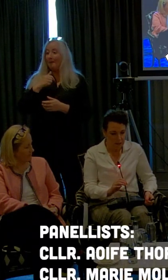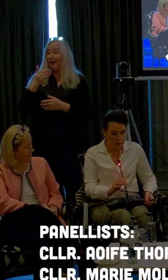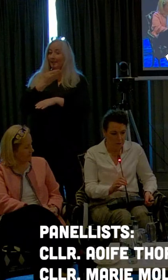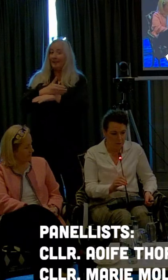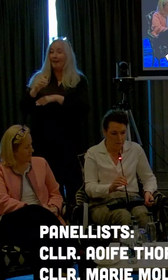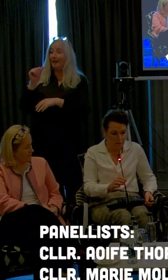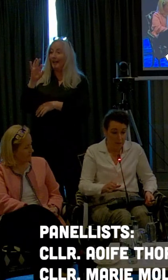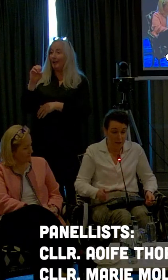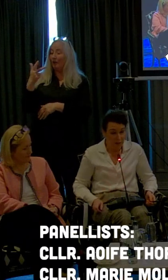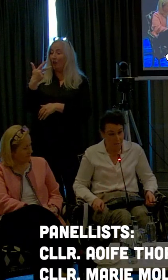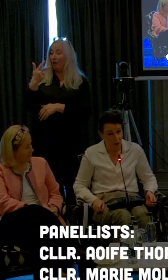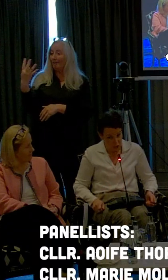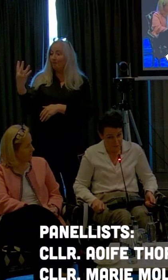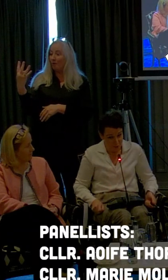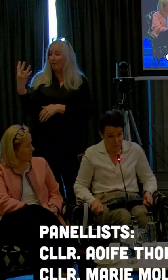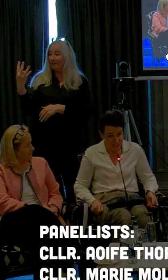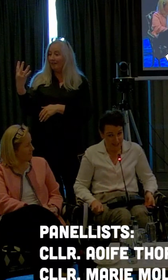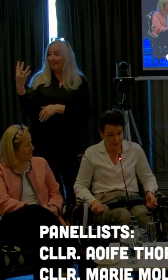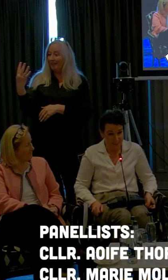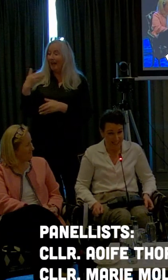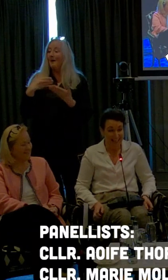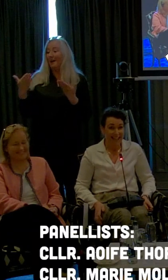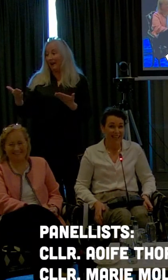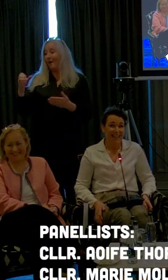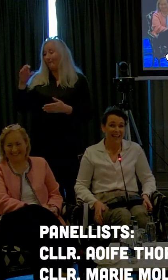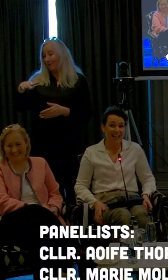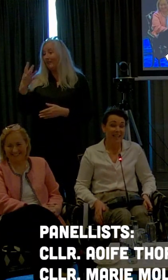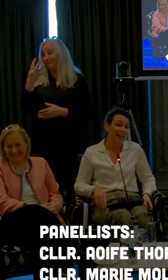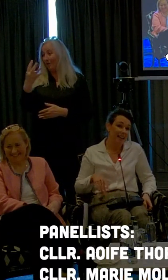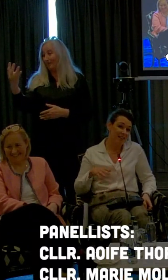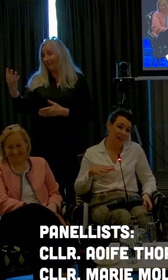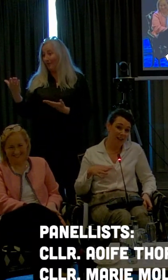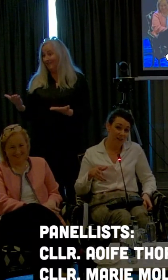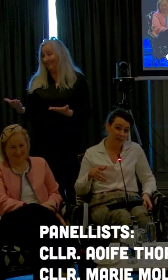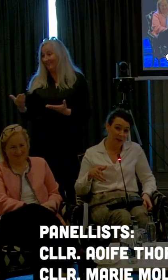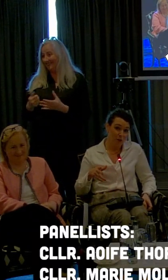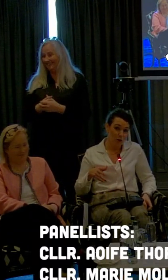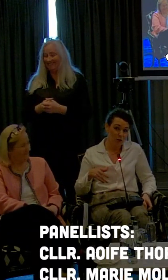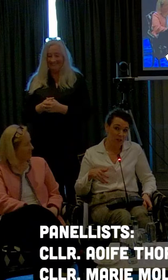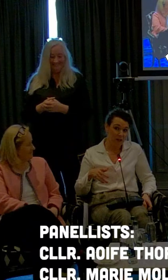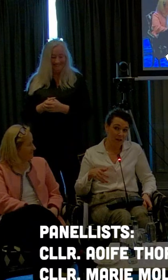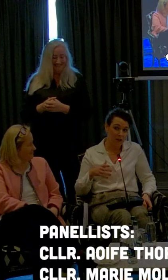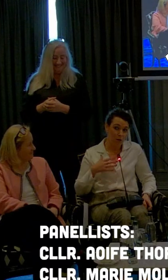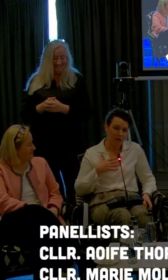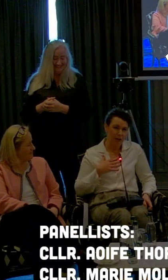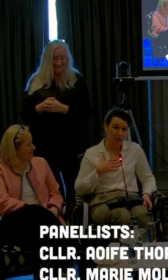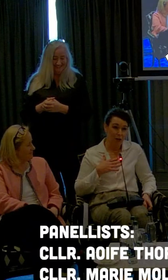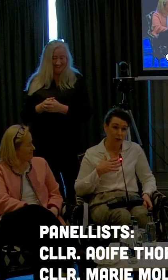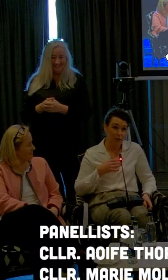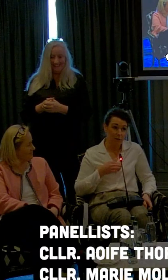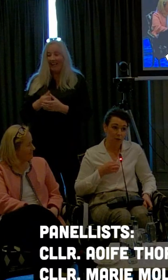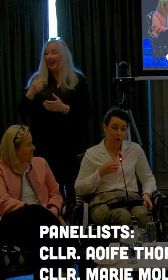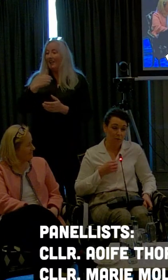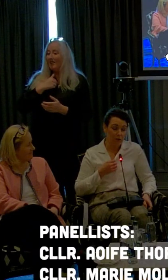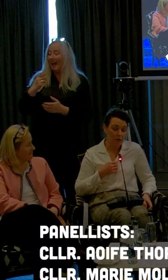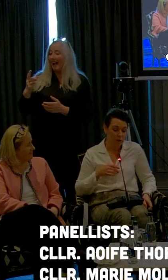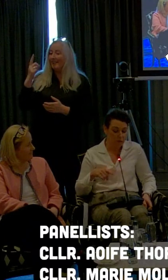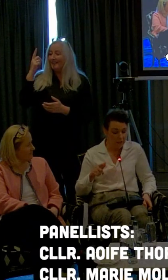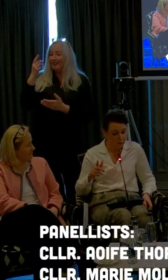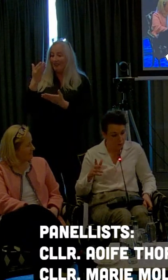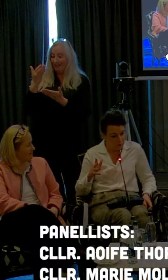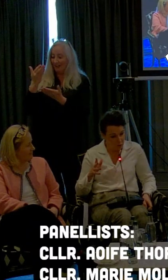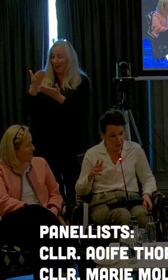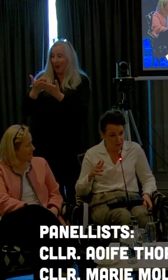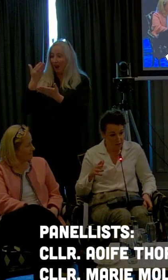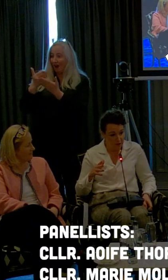and. I'm leaving at 44, lads, obviously. And on that note, I've kind of learned, I suppose, to come to terms over